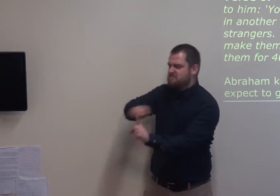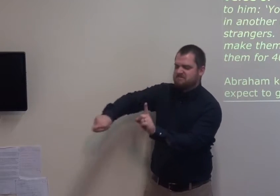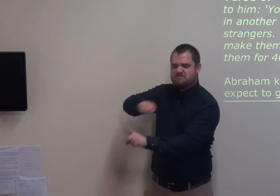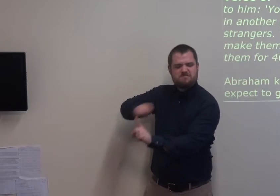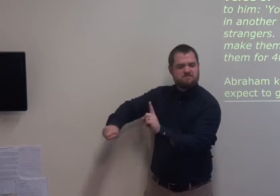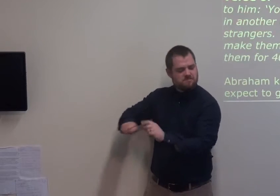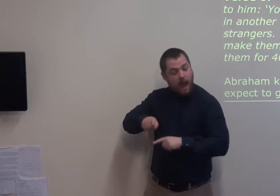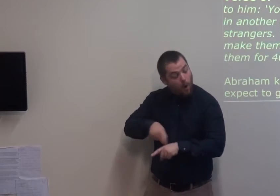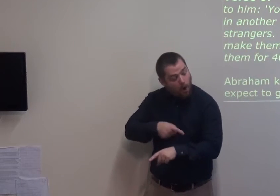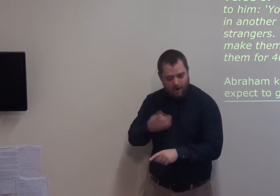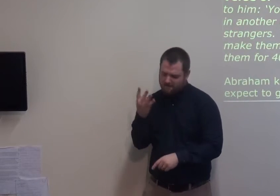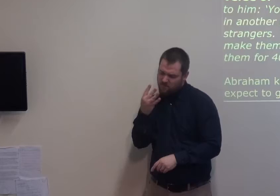400 years.